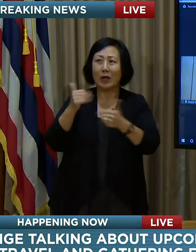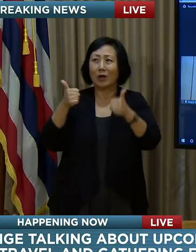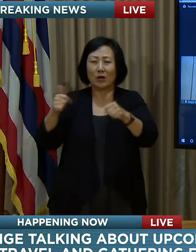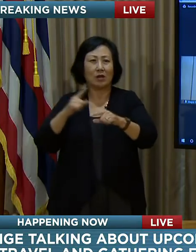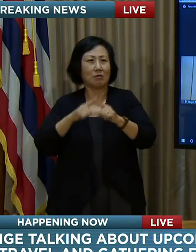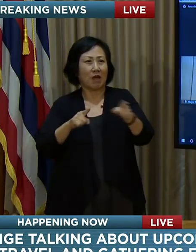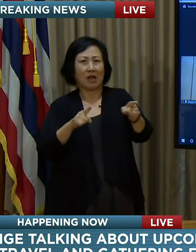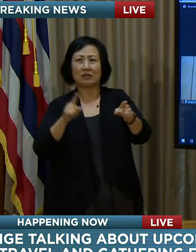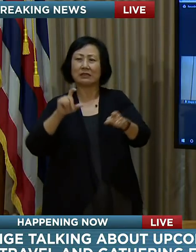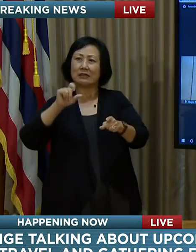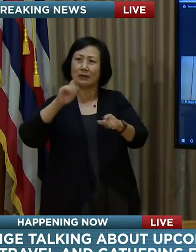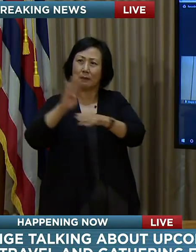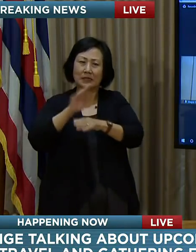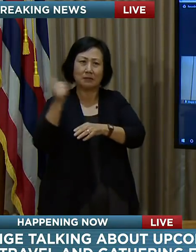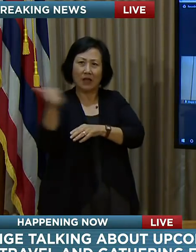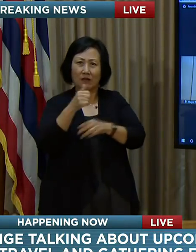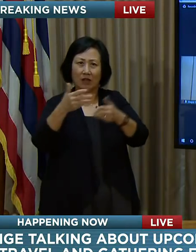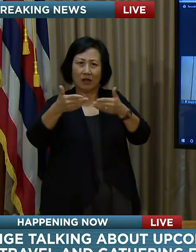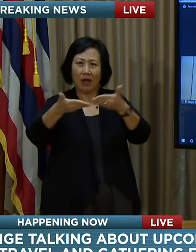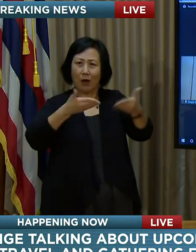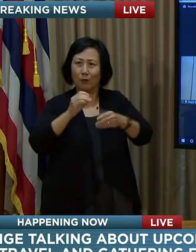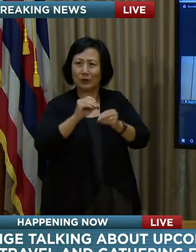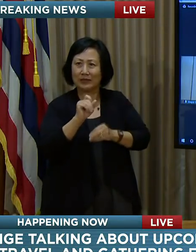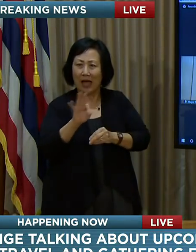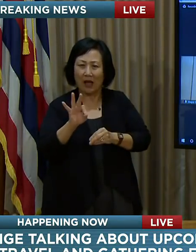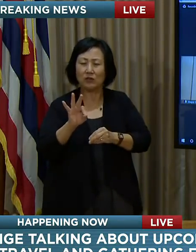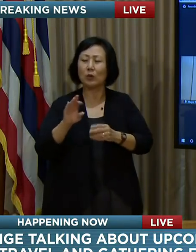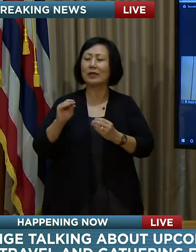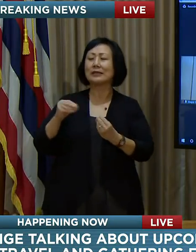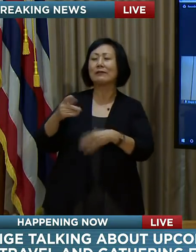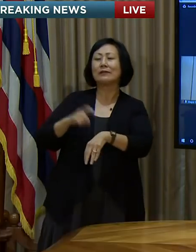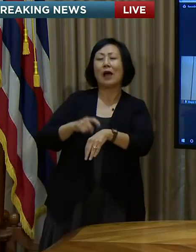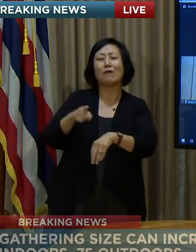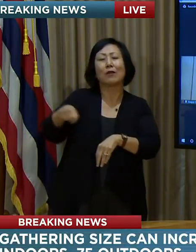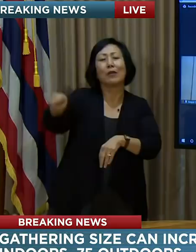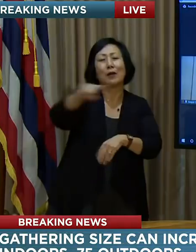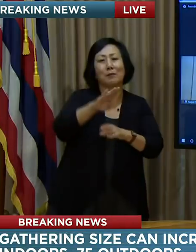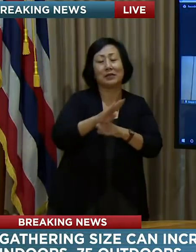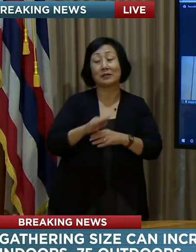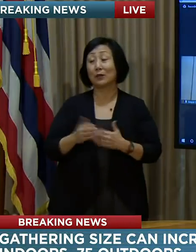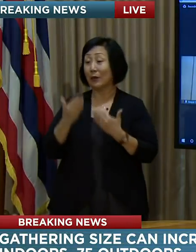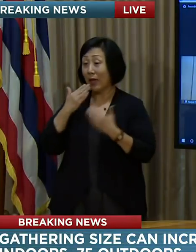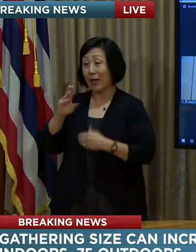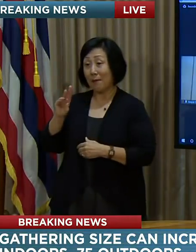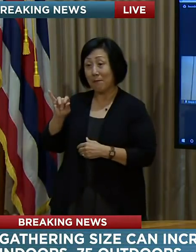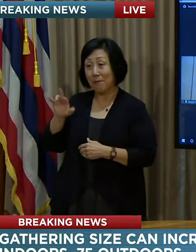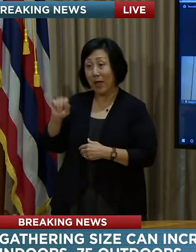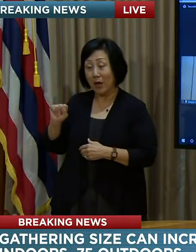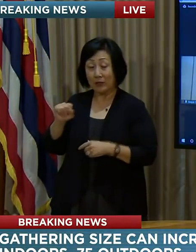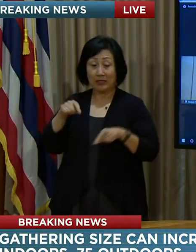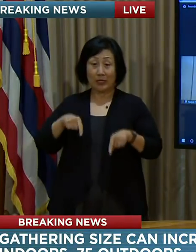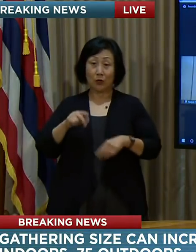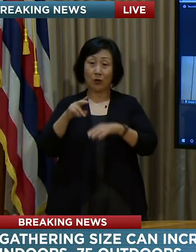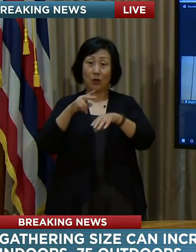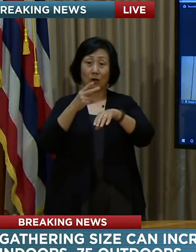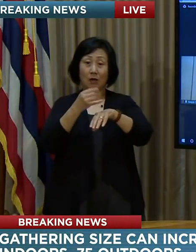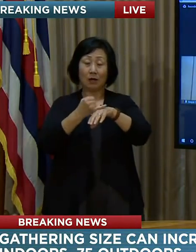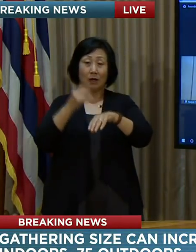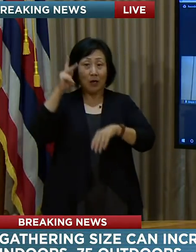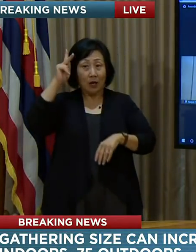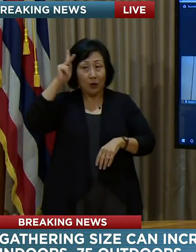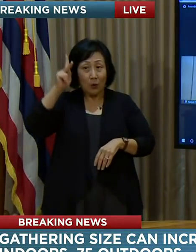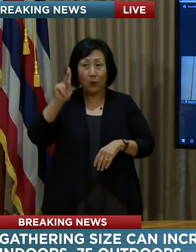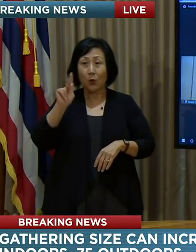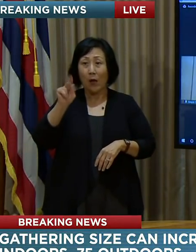make those adjustments. So I just want to thank my fellow mayors as well. Here on Kauai County, we're already